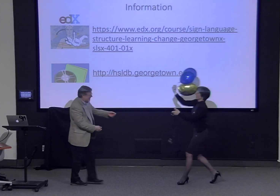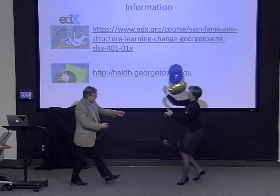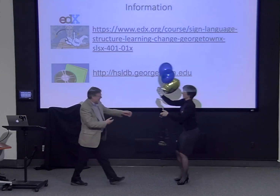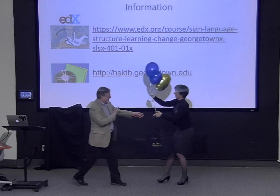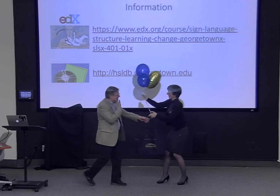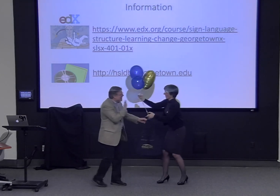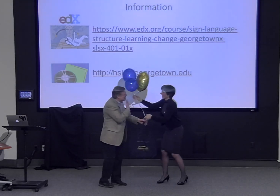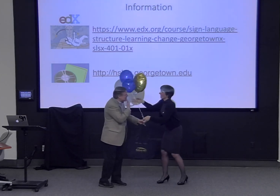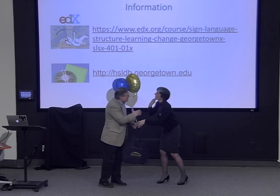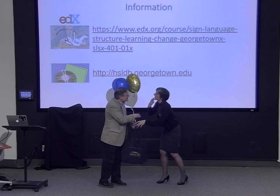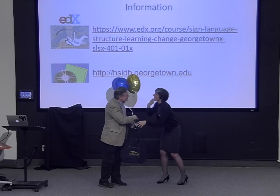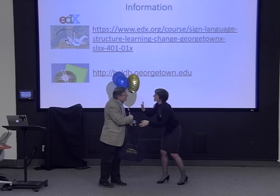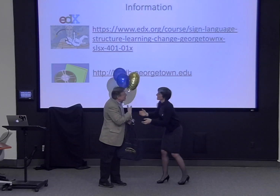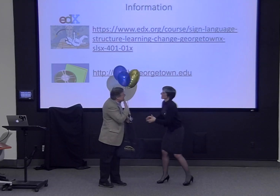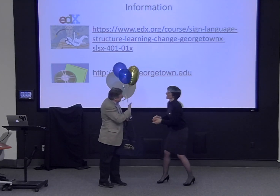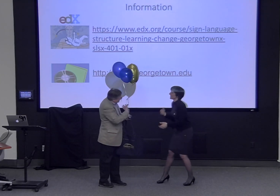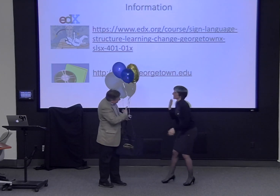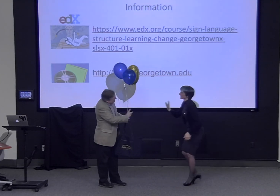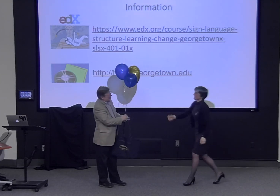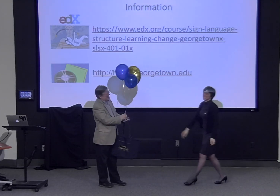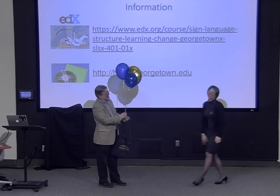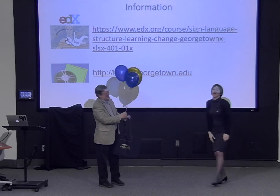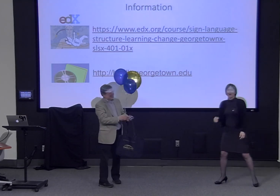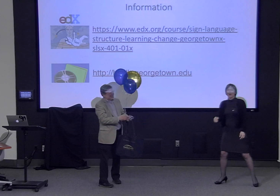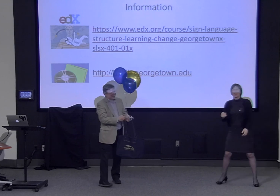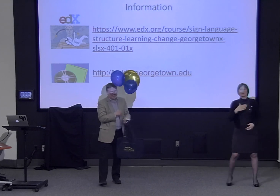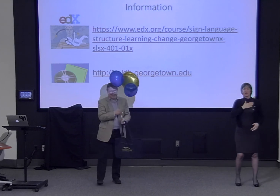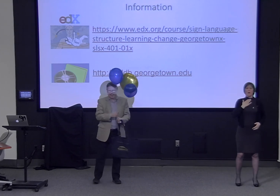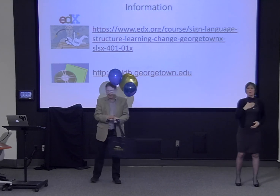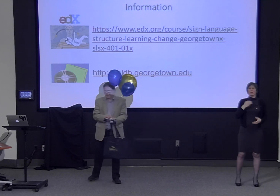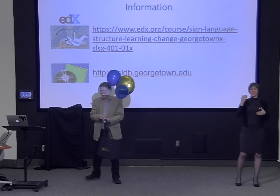We'd like to share this gift with you. Thank you so much, and thank you for the invitation.